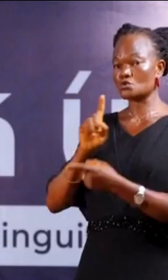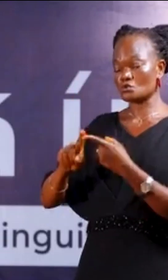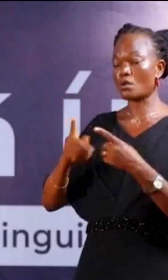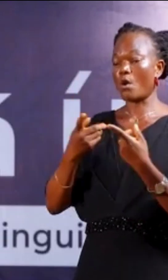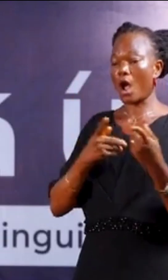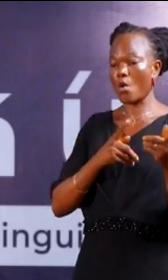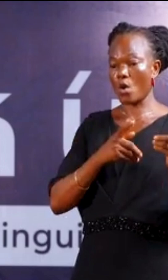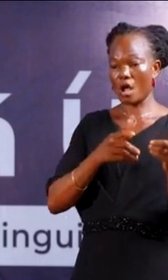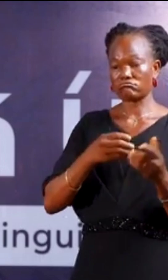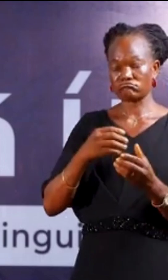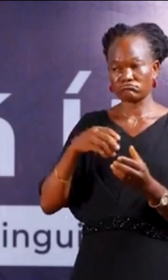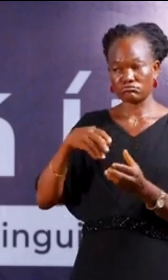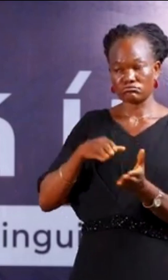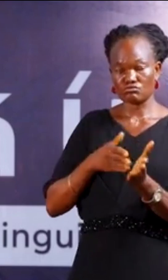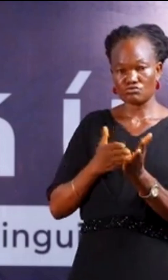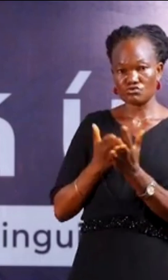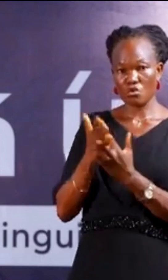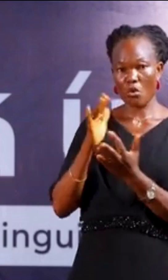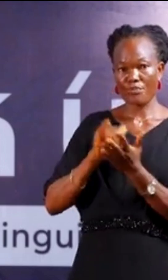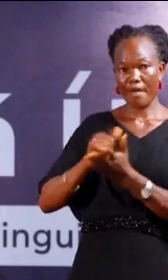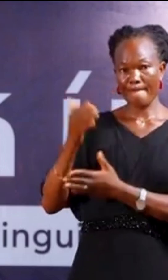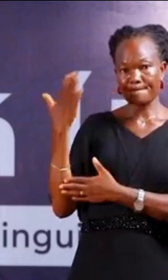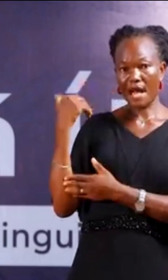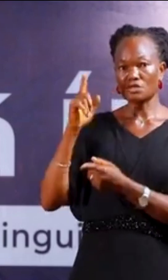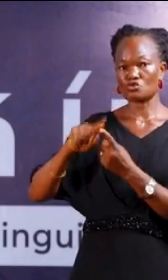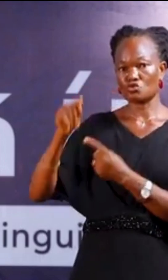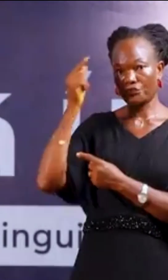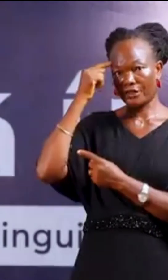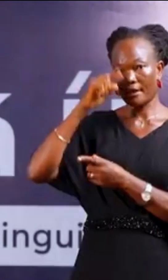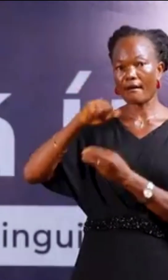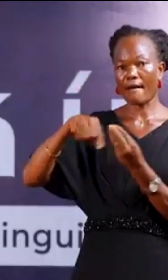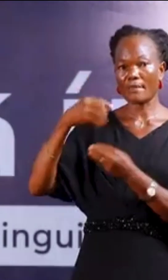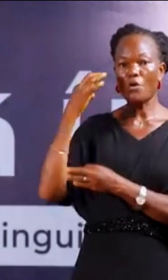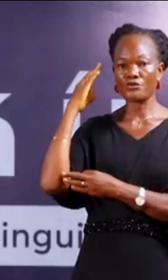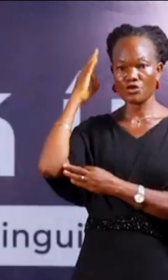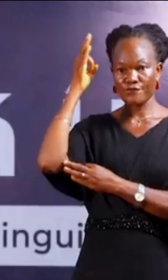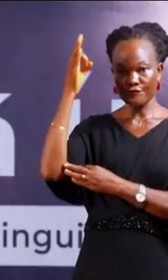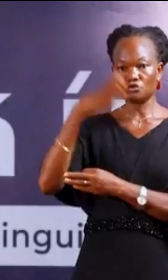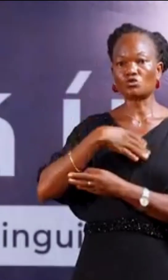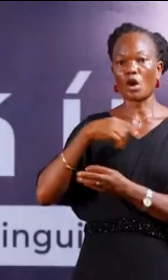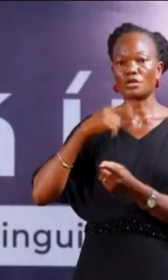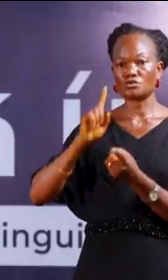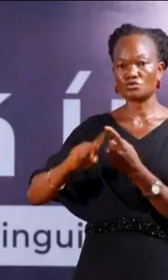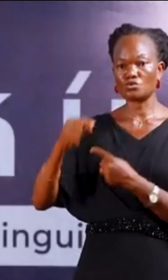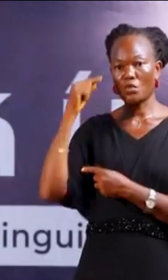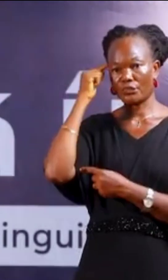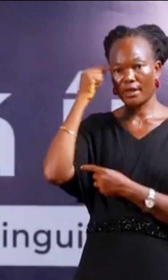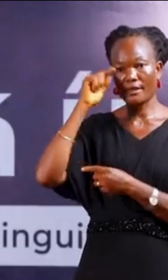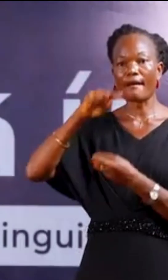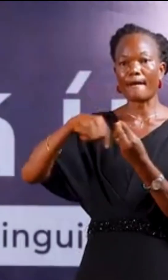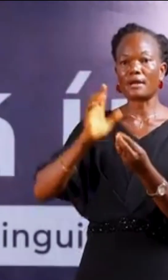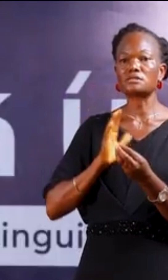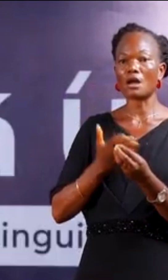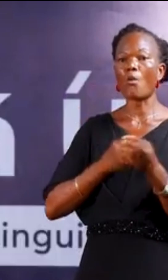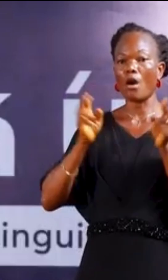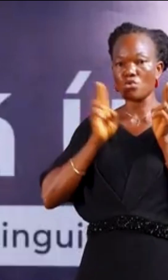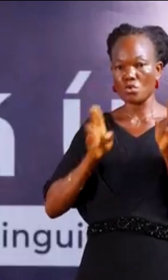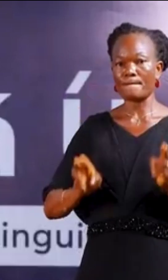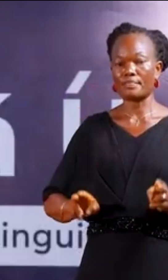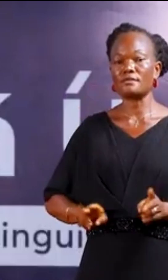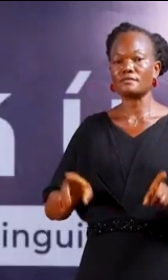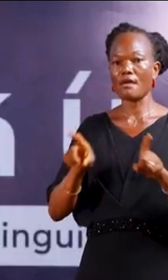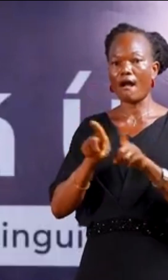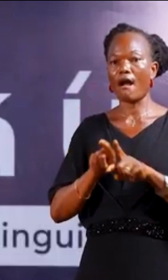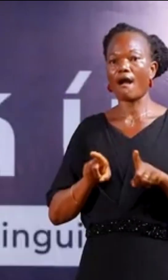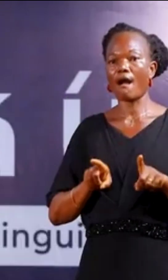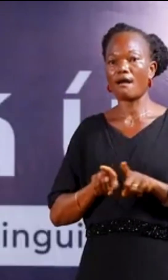draw from the past to think about the future and to think about our humanity